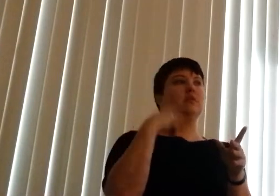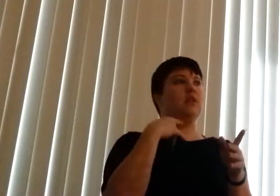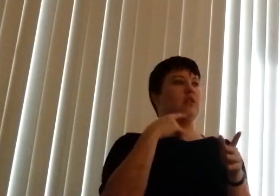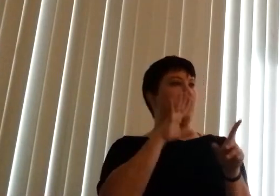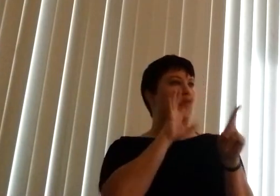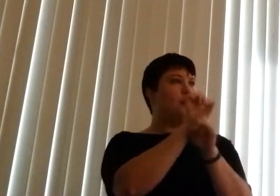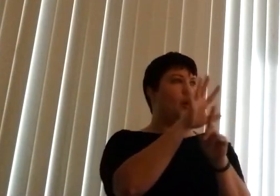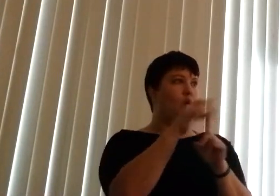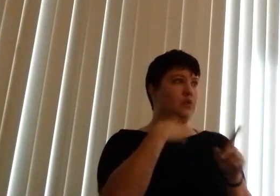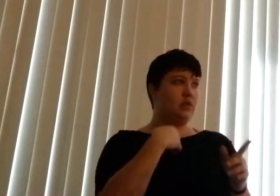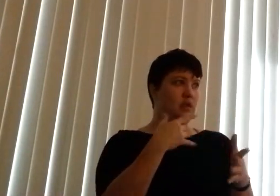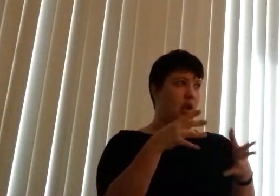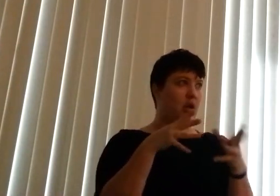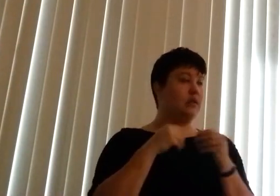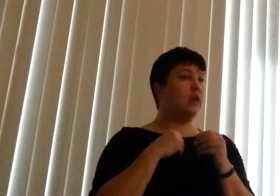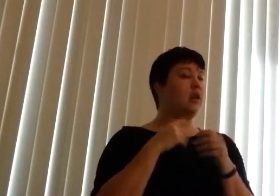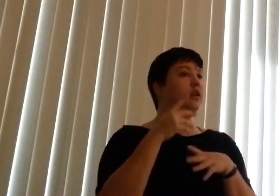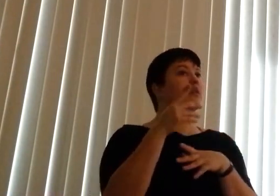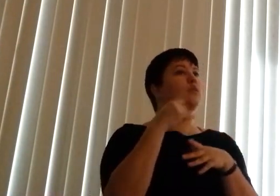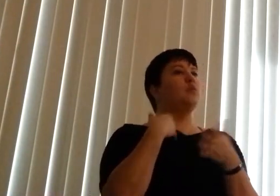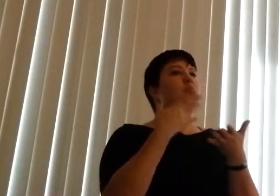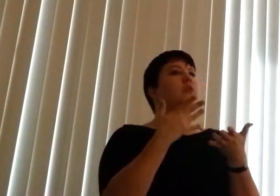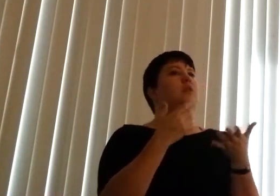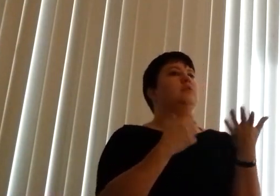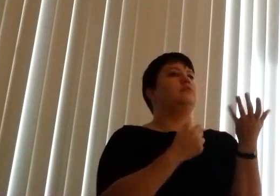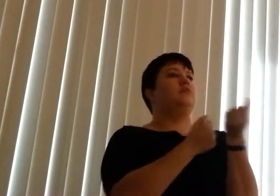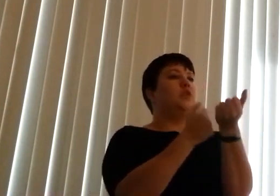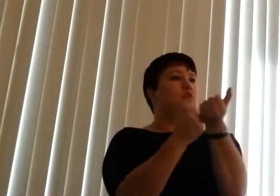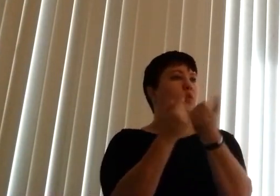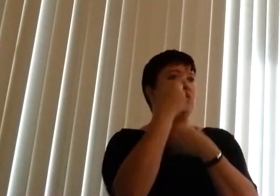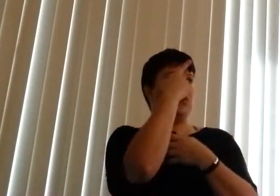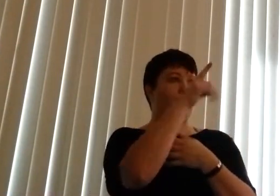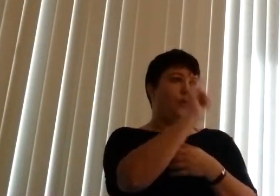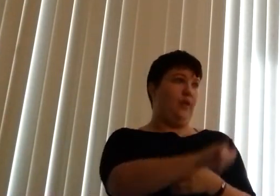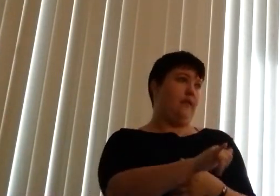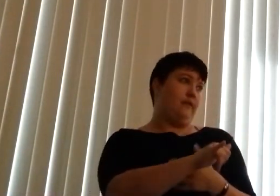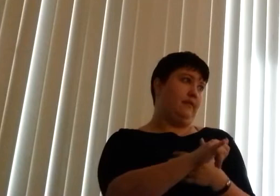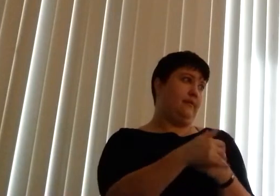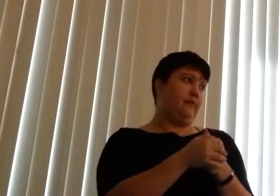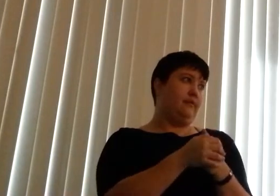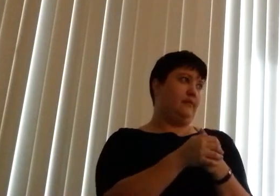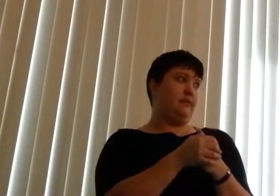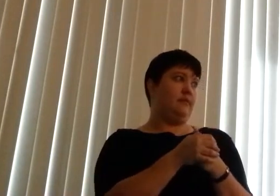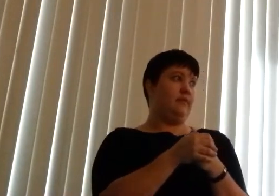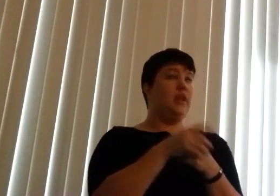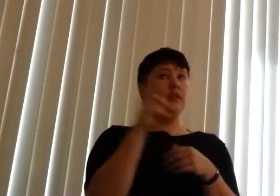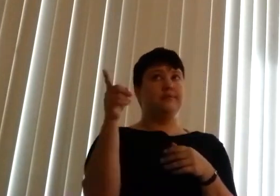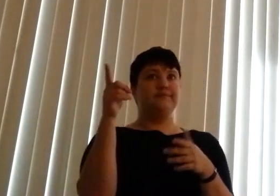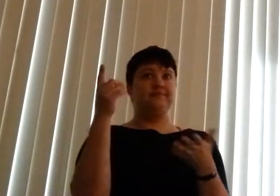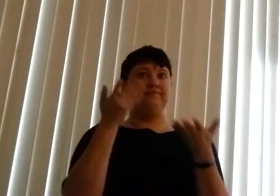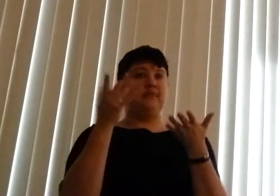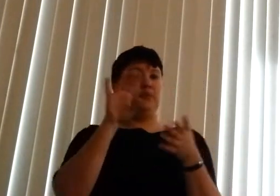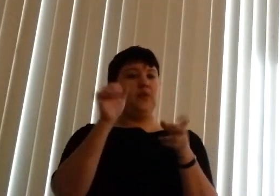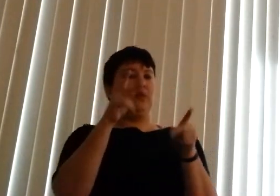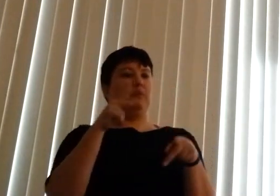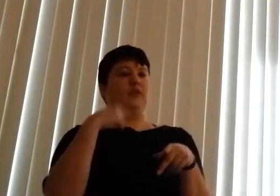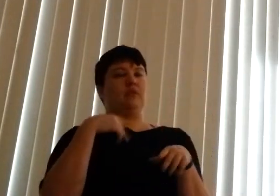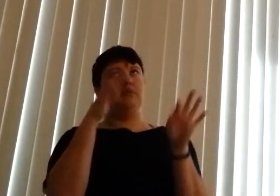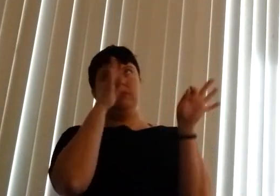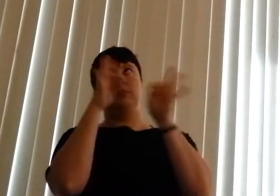take would be endorsed by the sage of Königsberg himself. He may roll his eyes at it, or